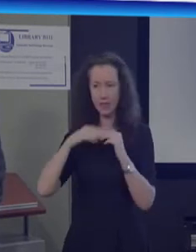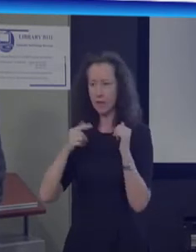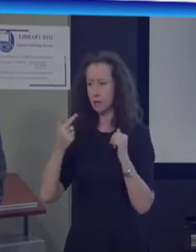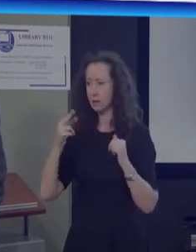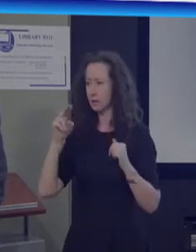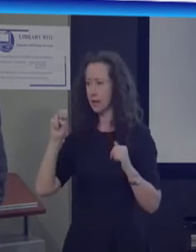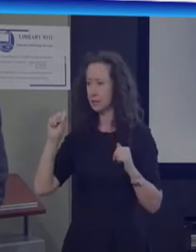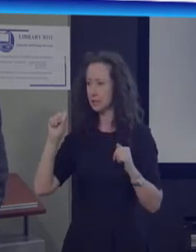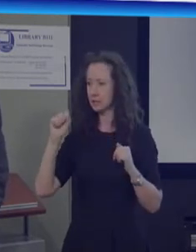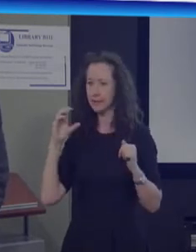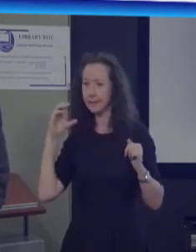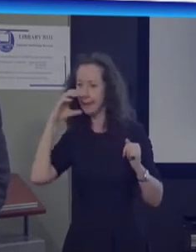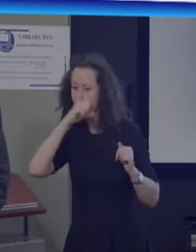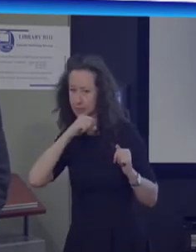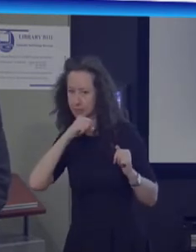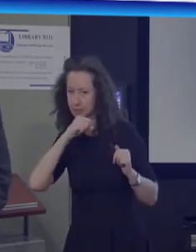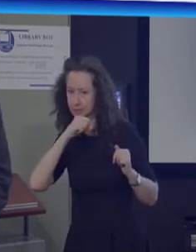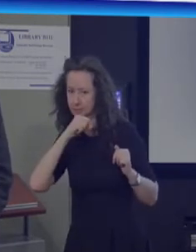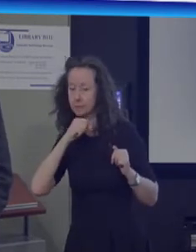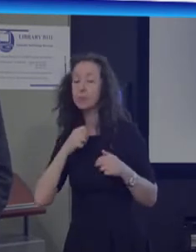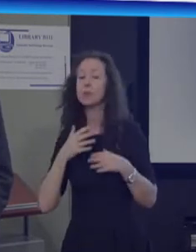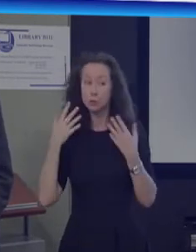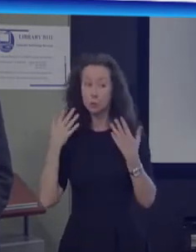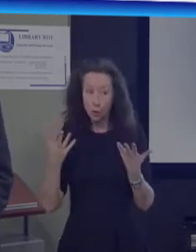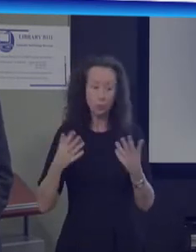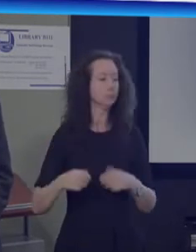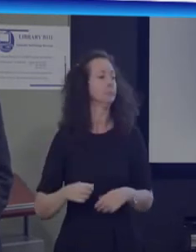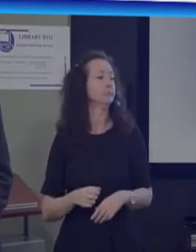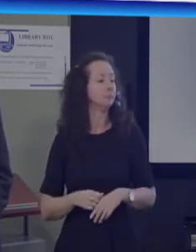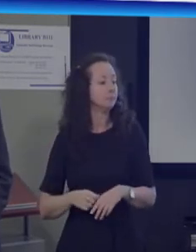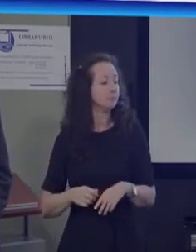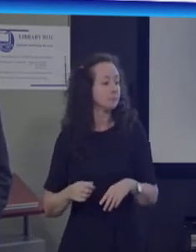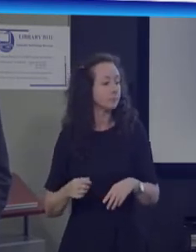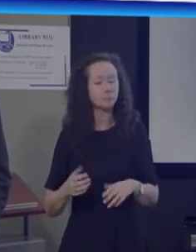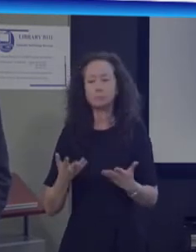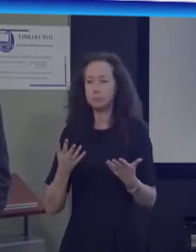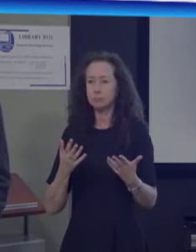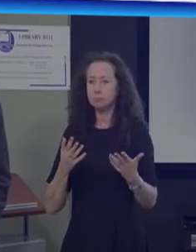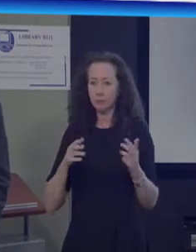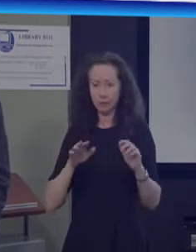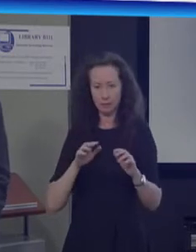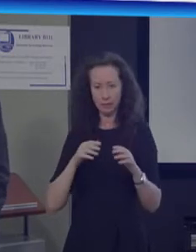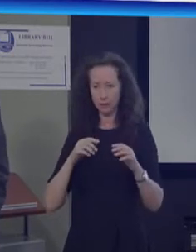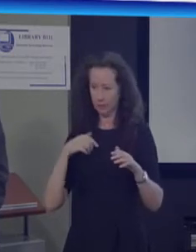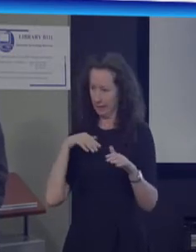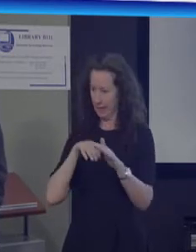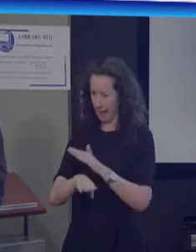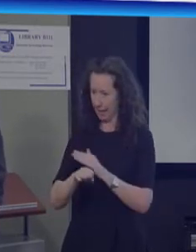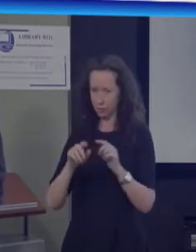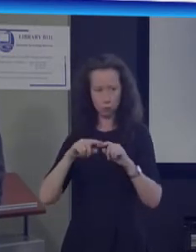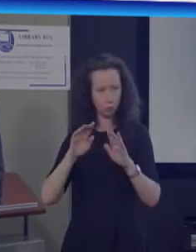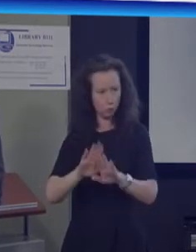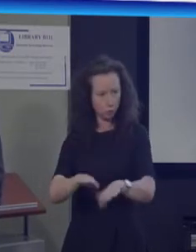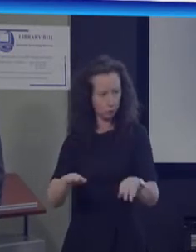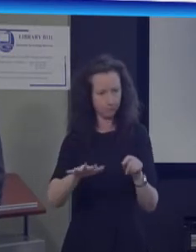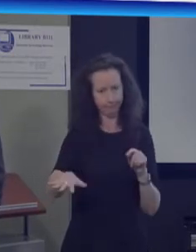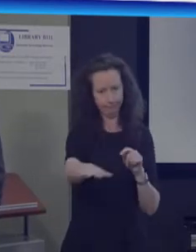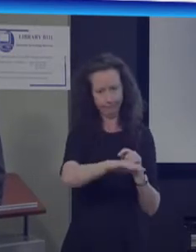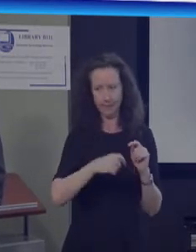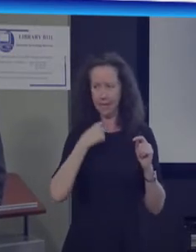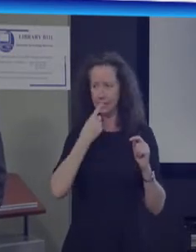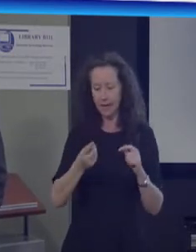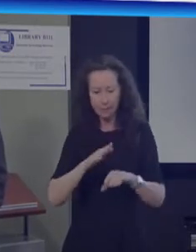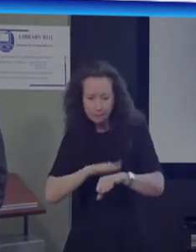in an experiment I'll describe here, we tell children that we're going to play a game, and the game is the knowing and guessing